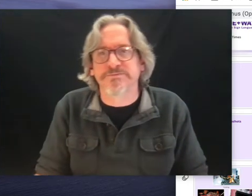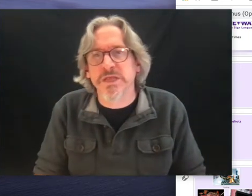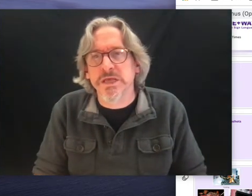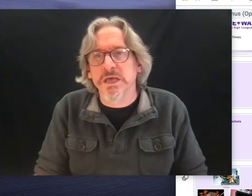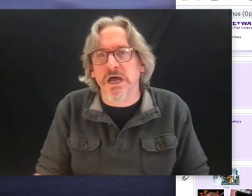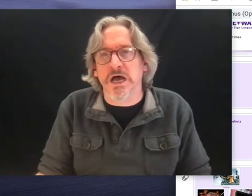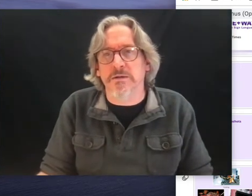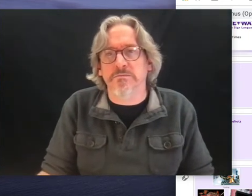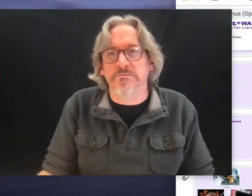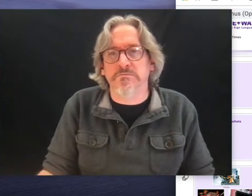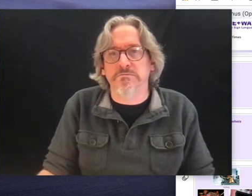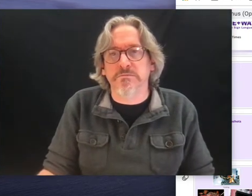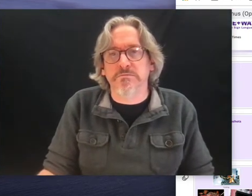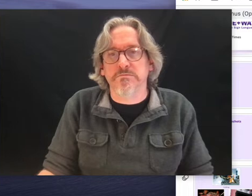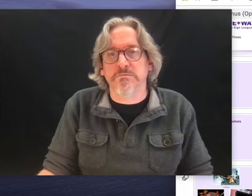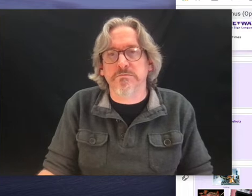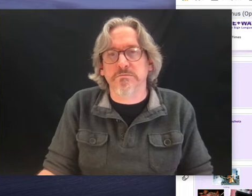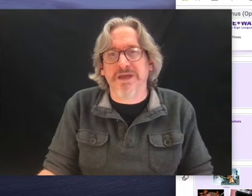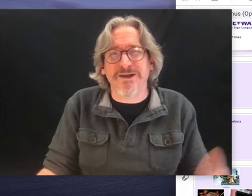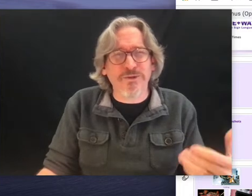games.